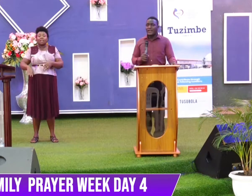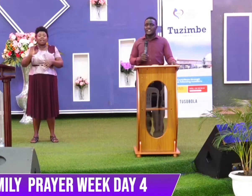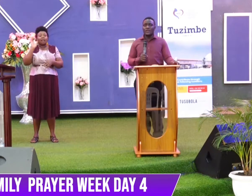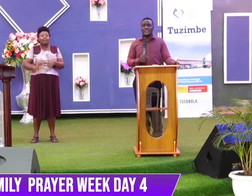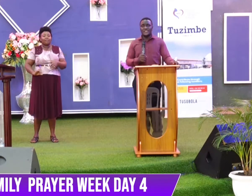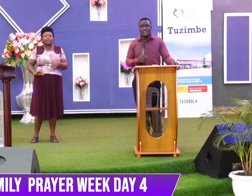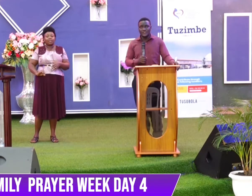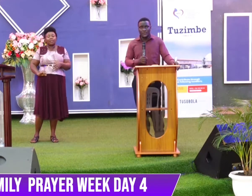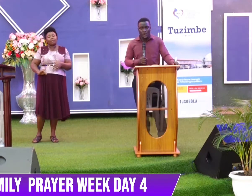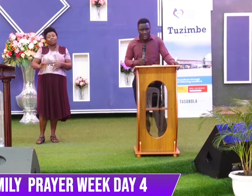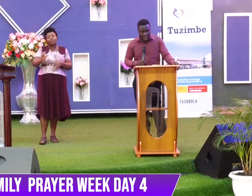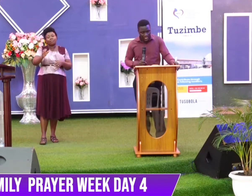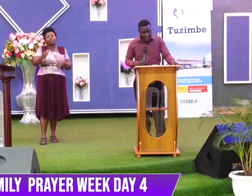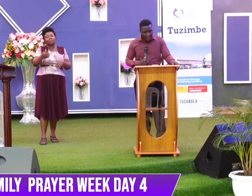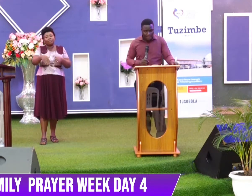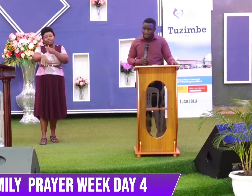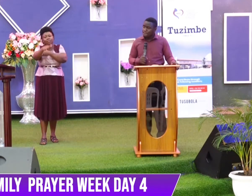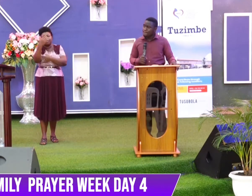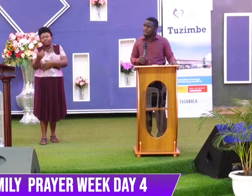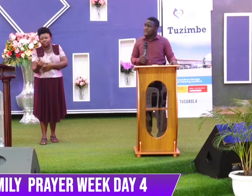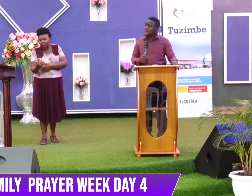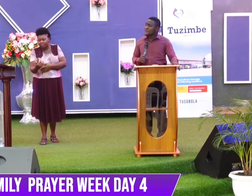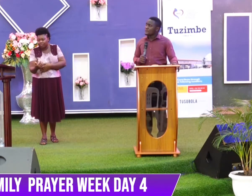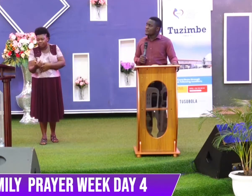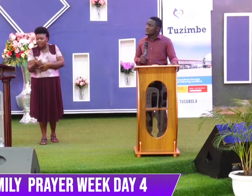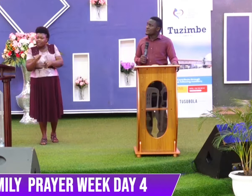The character of the sons of God